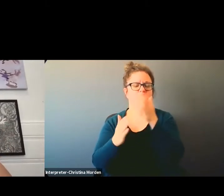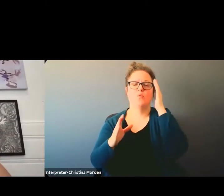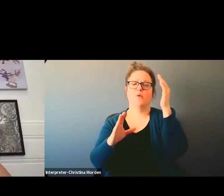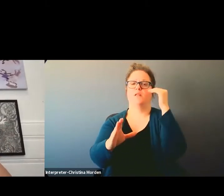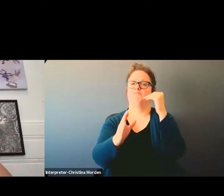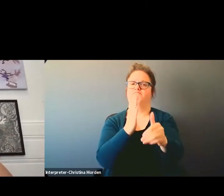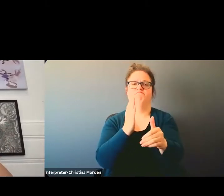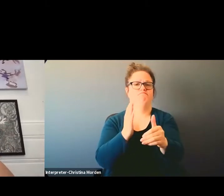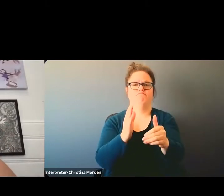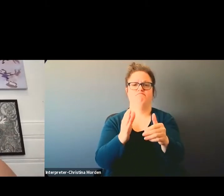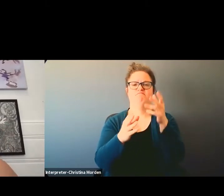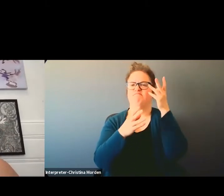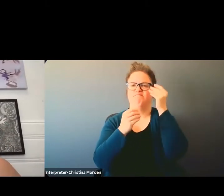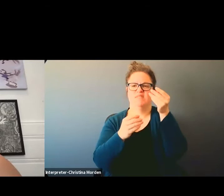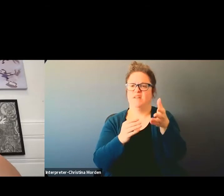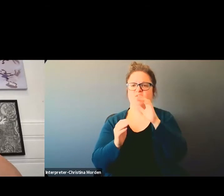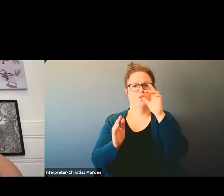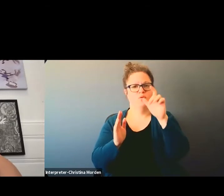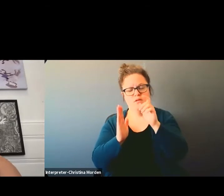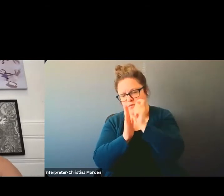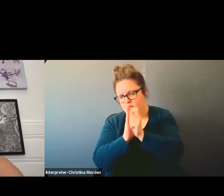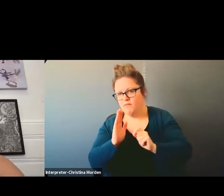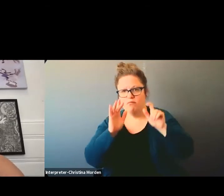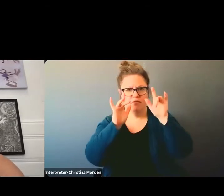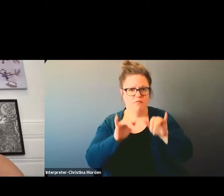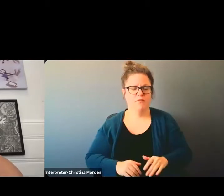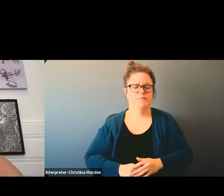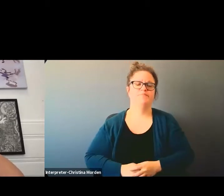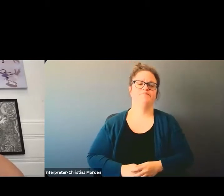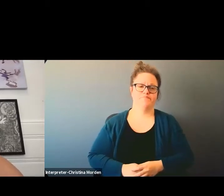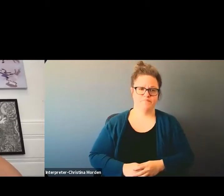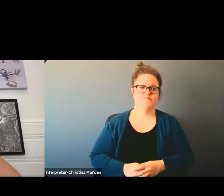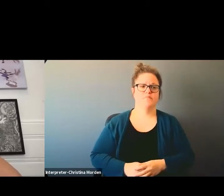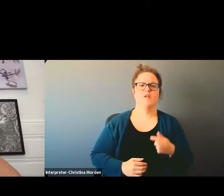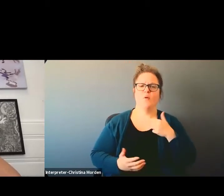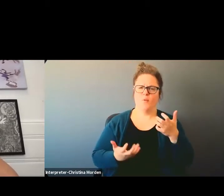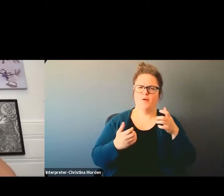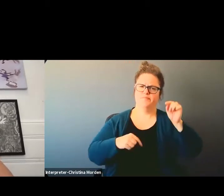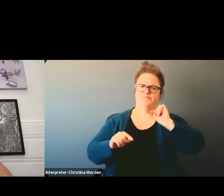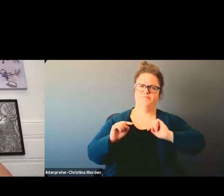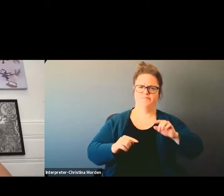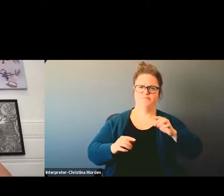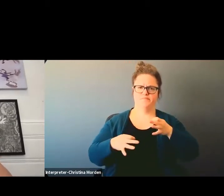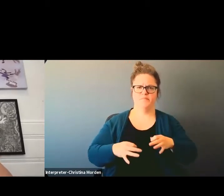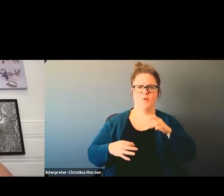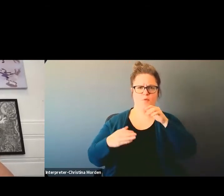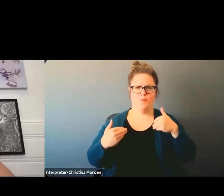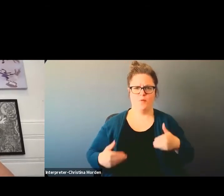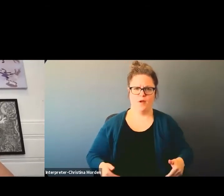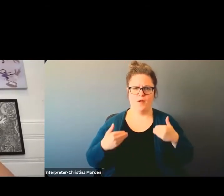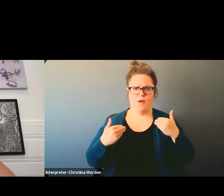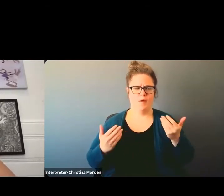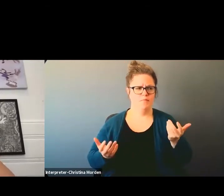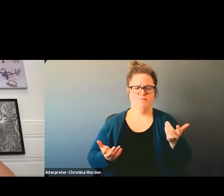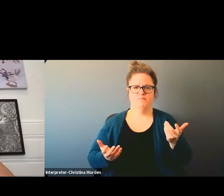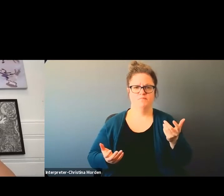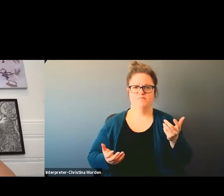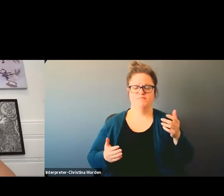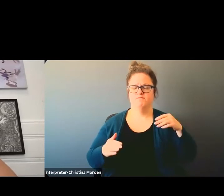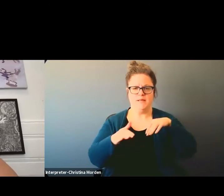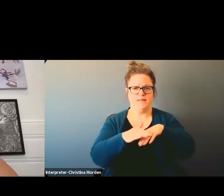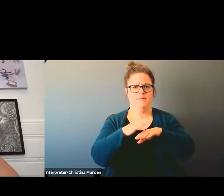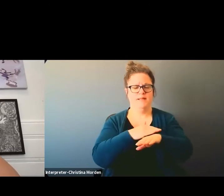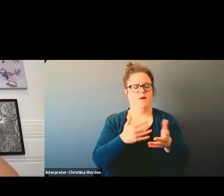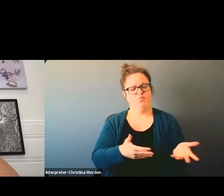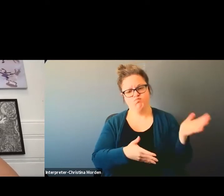Right, so before we begin, I'd like to let you know a little bit more about myself so you can understand why accessibility is so important for